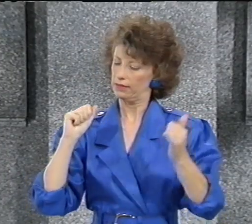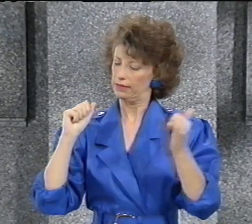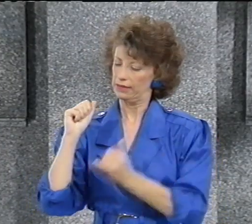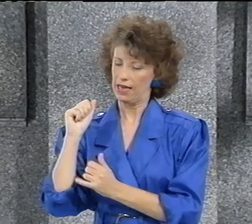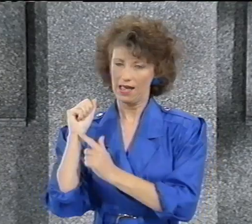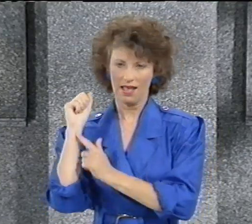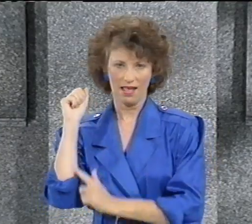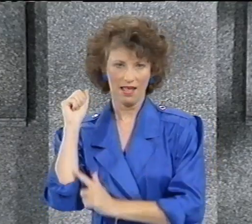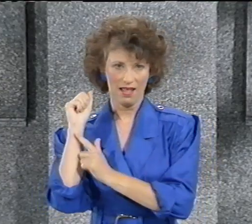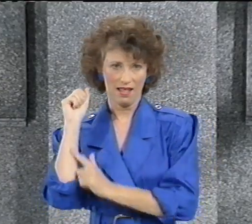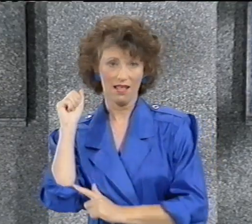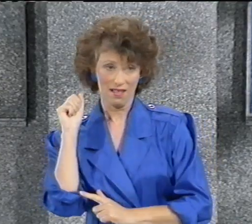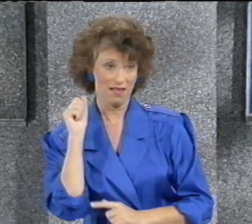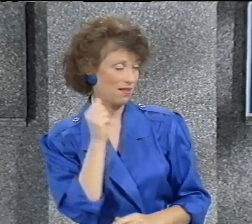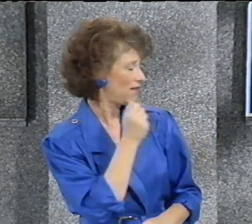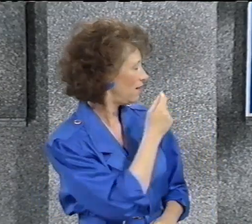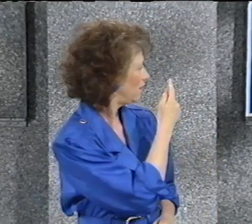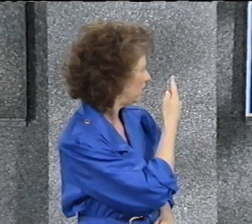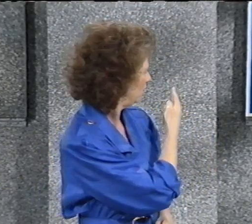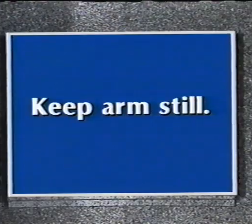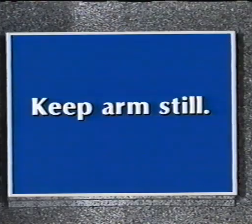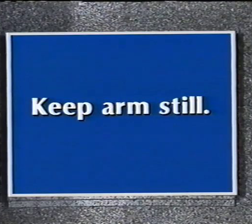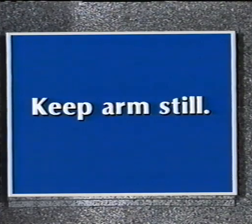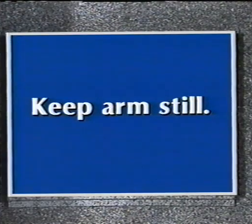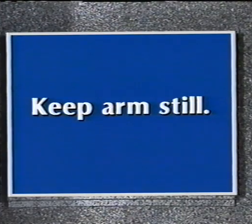Right, they need to stay in this location.